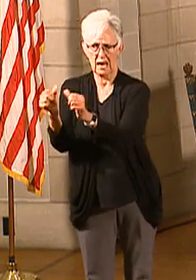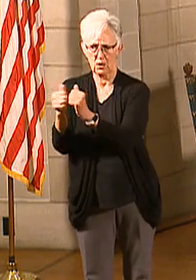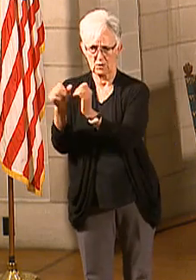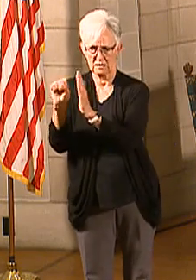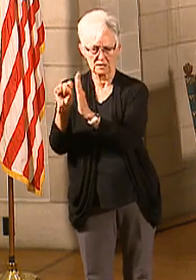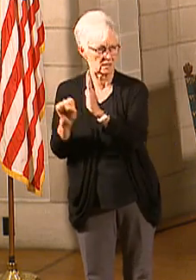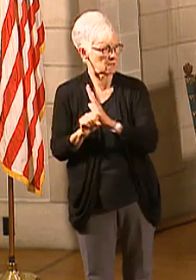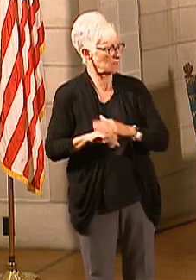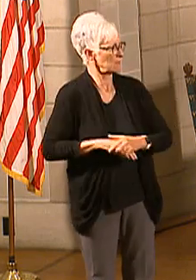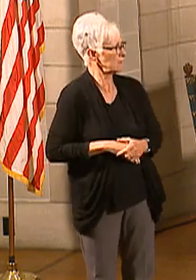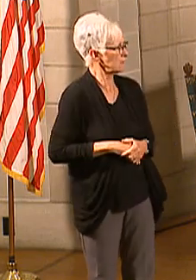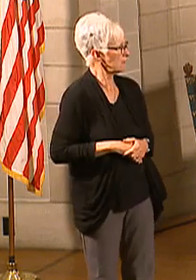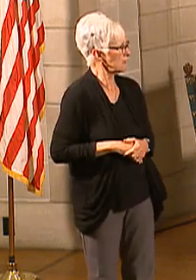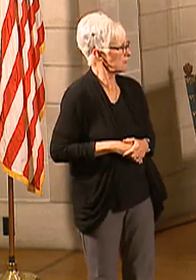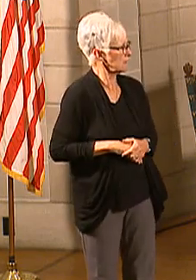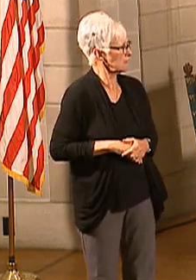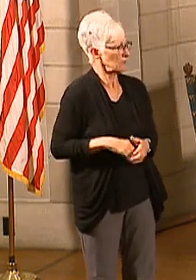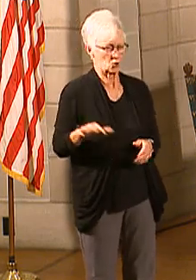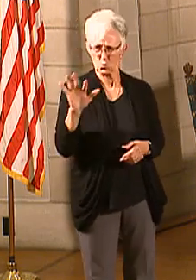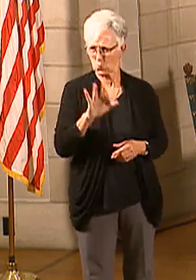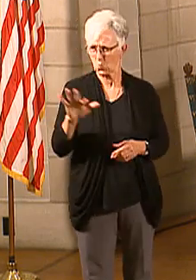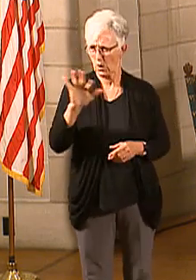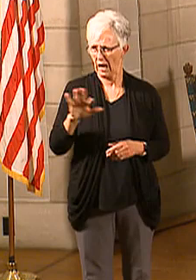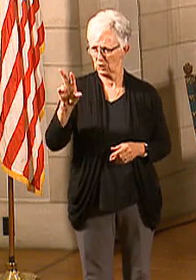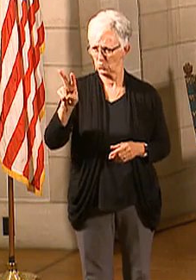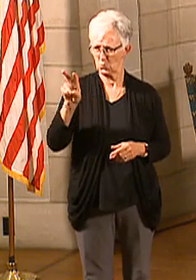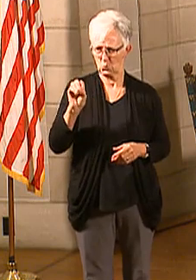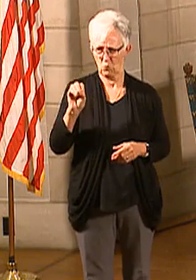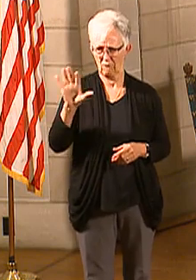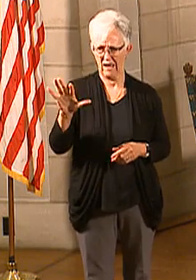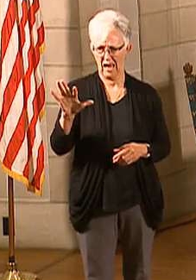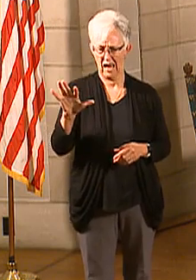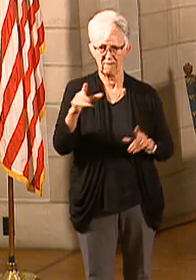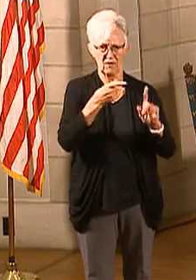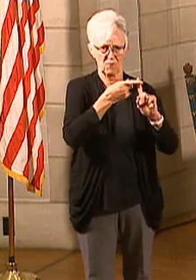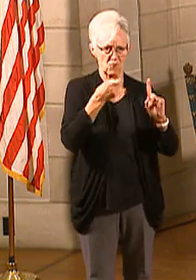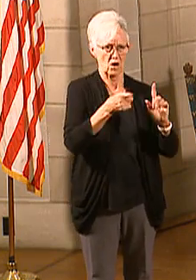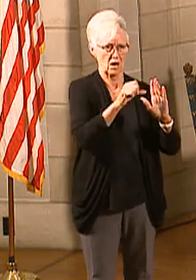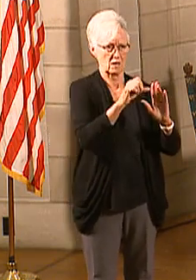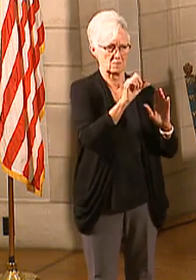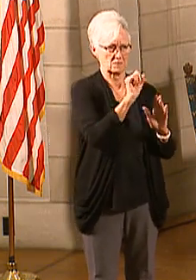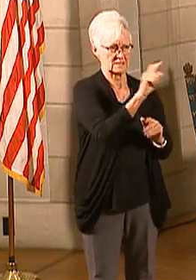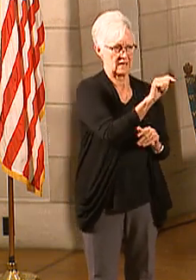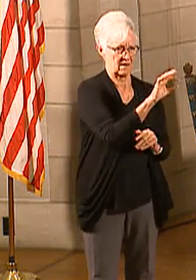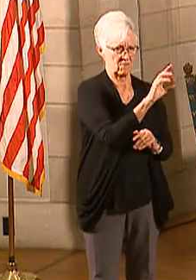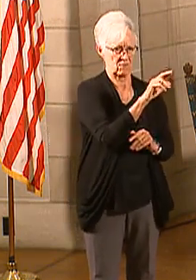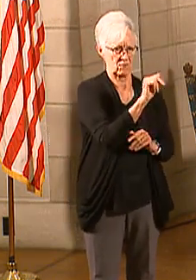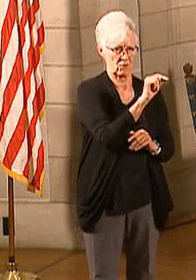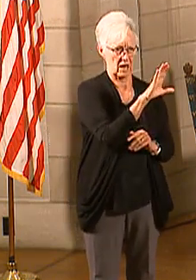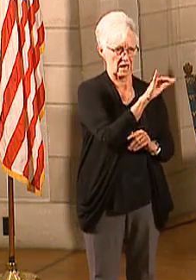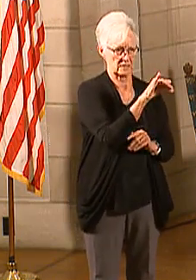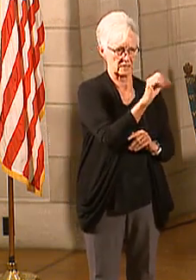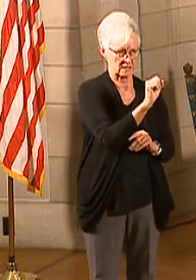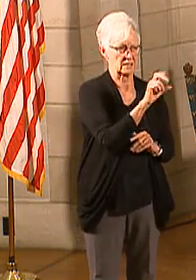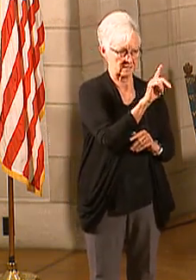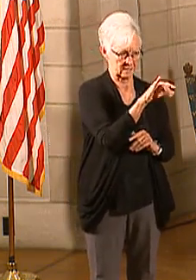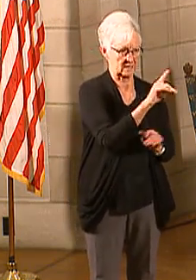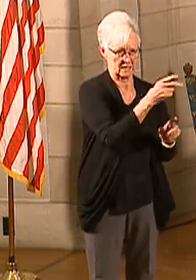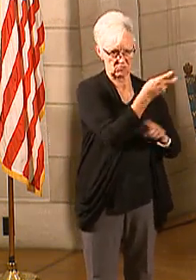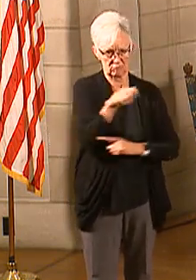200. Right, about 205. About 205 total came over from And St. that was like Francis. 90% roughly, is that right? Yes, sir. Yeah.